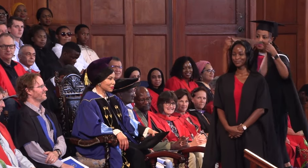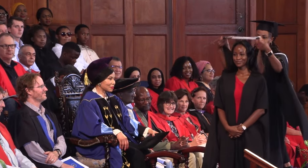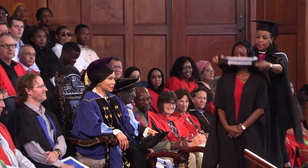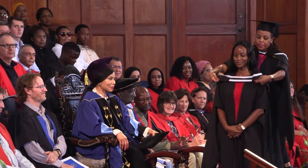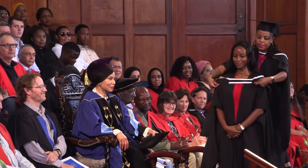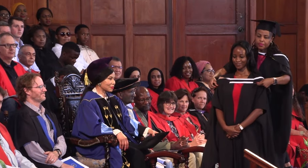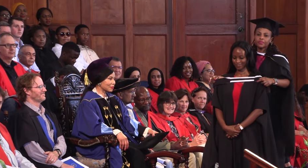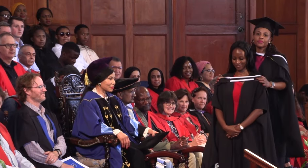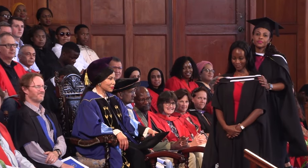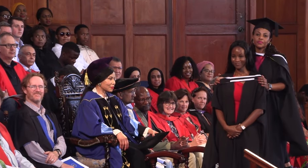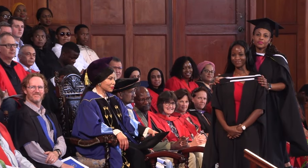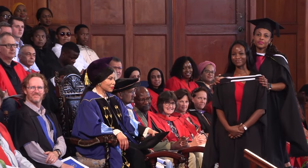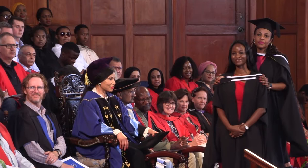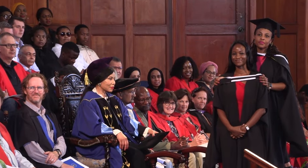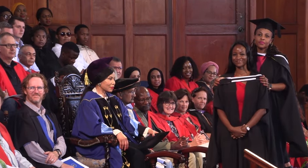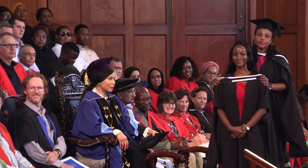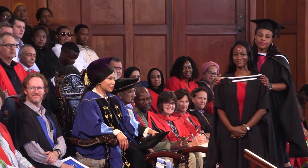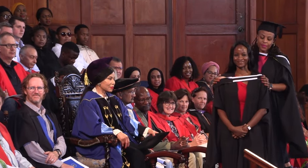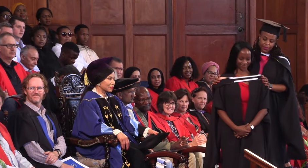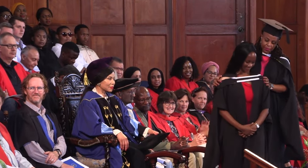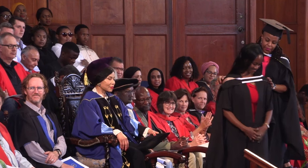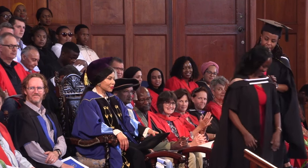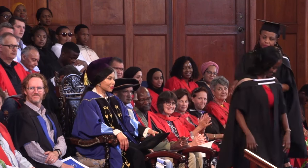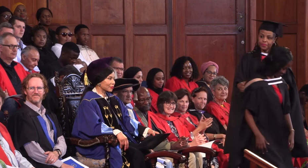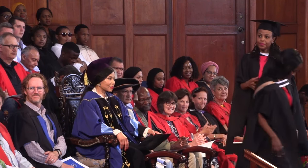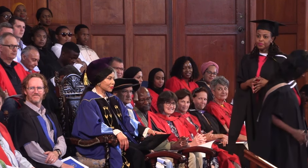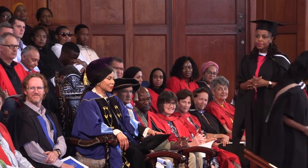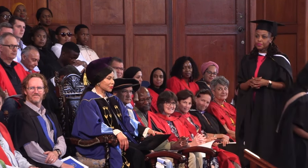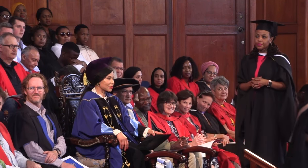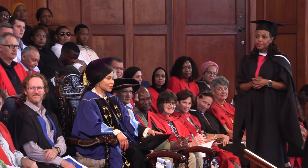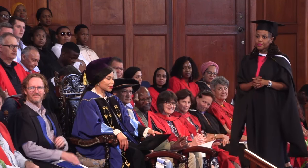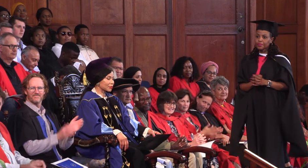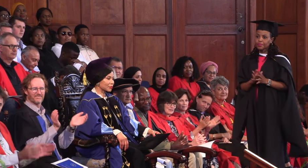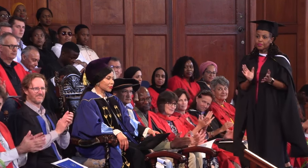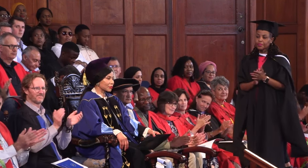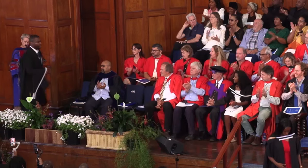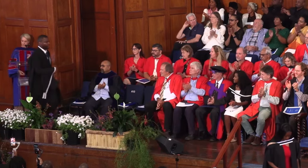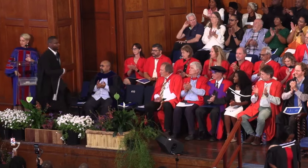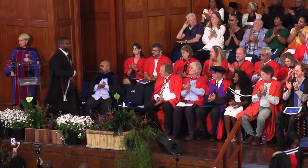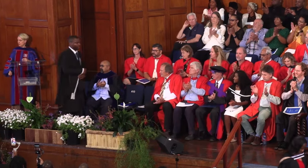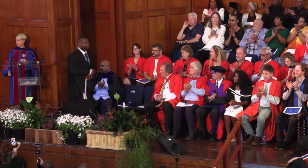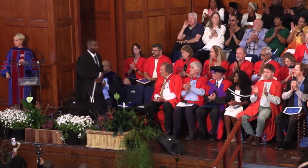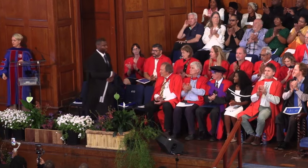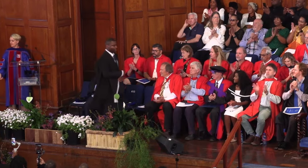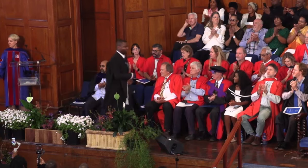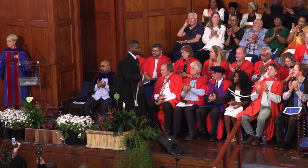For the degree of Master of Laws in International Trade Law, Tinashe Eric Famba.